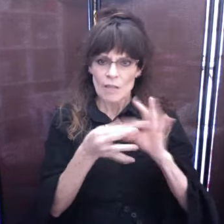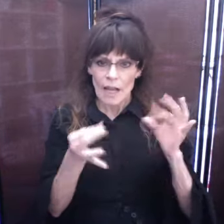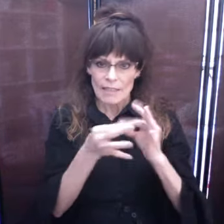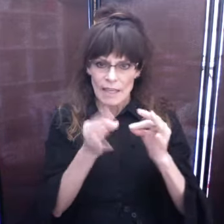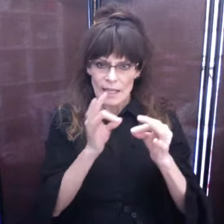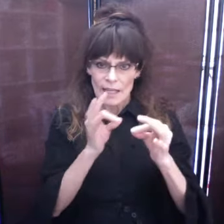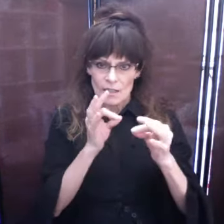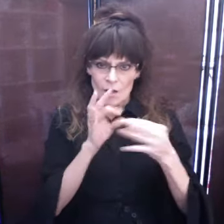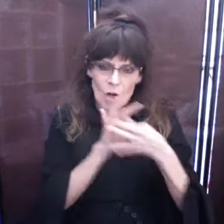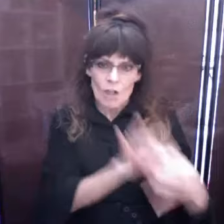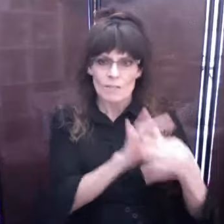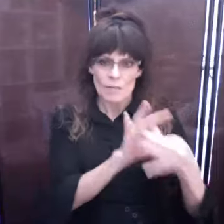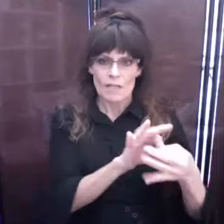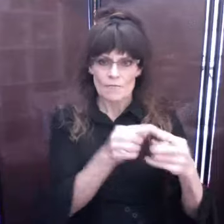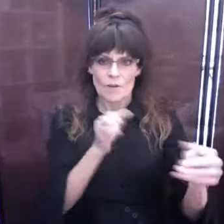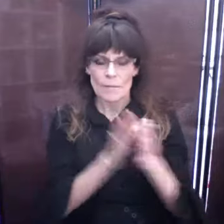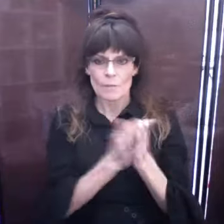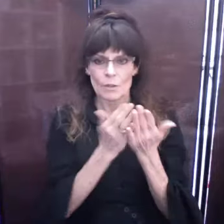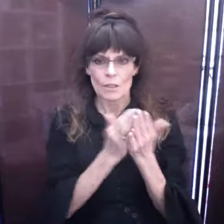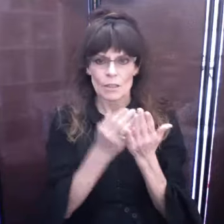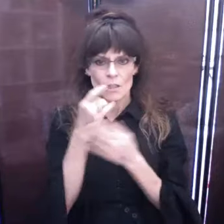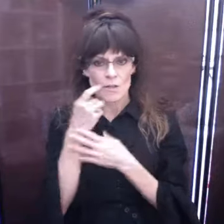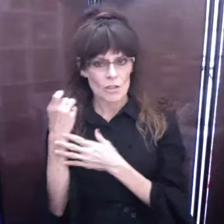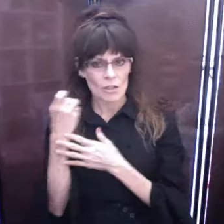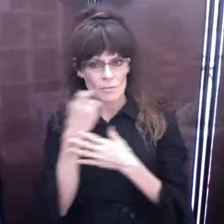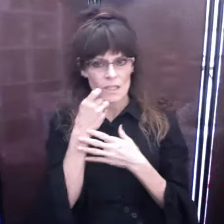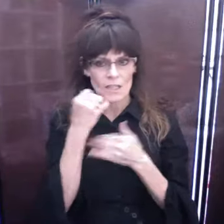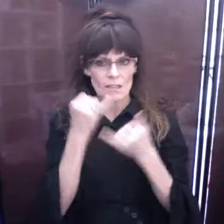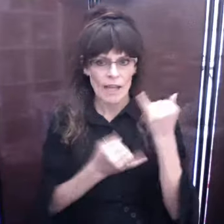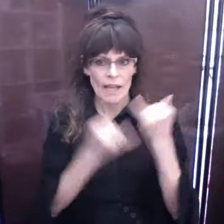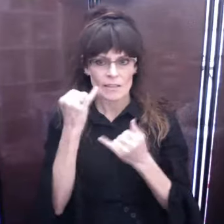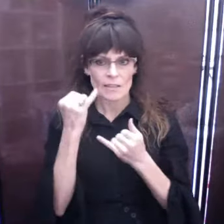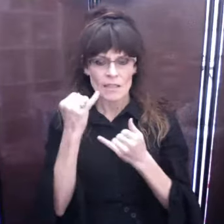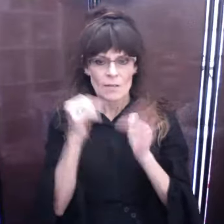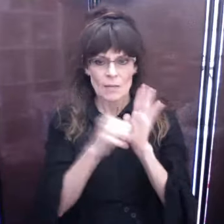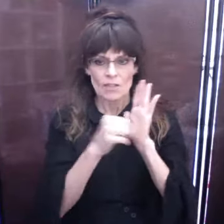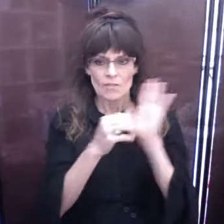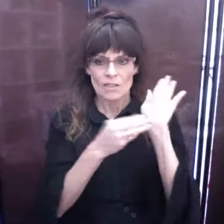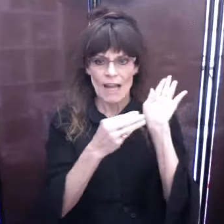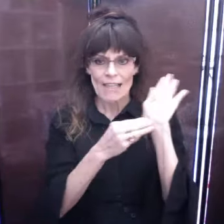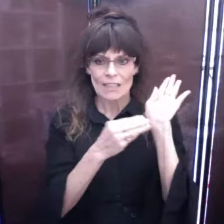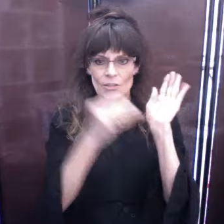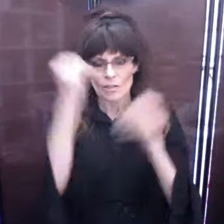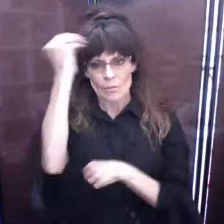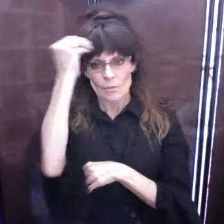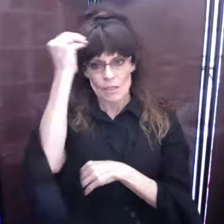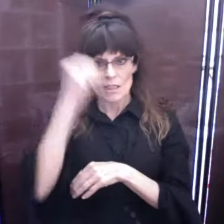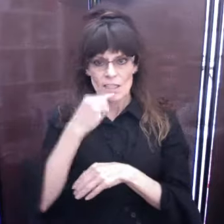there's a line, last full page of the doctor's opinion. And he talks about this guy, gastric